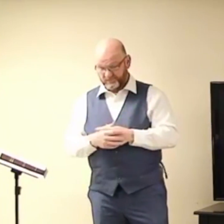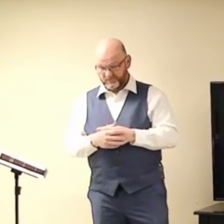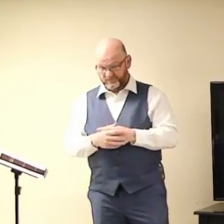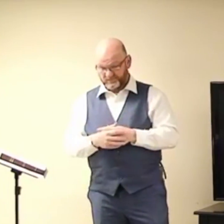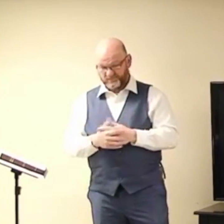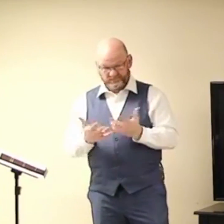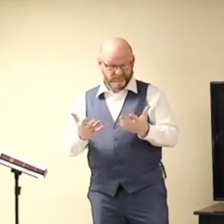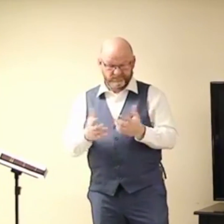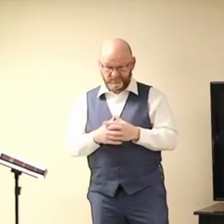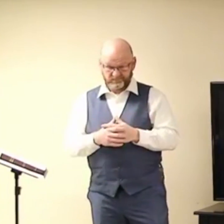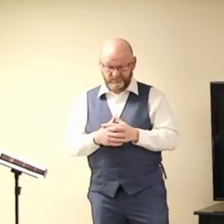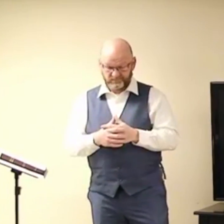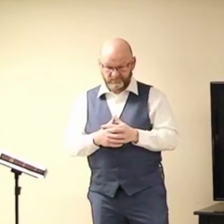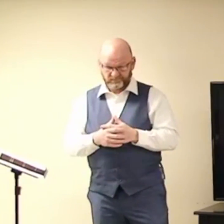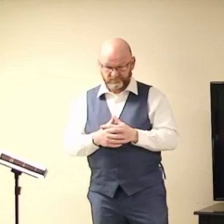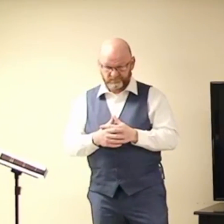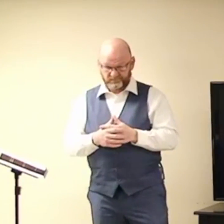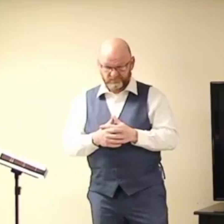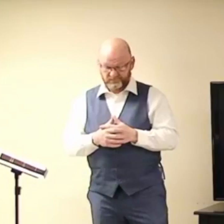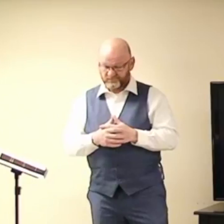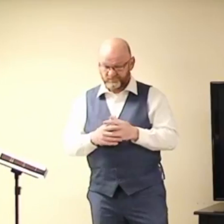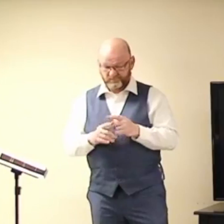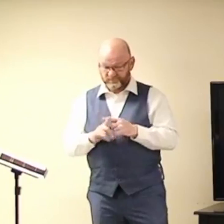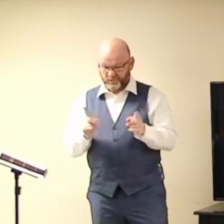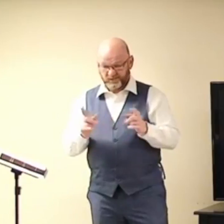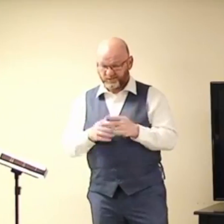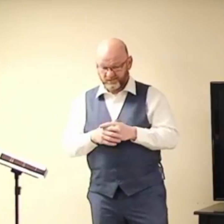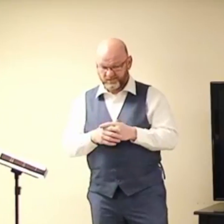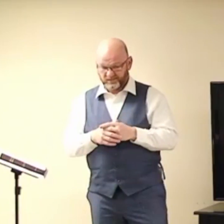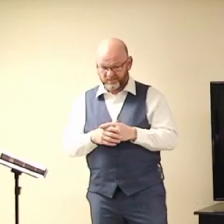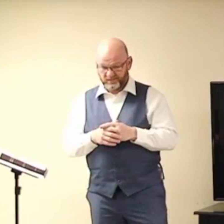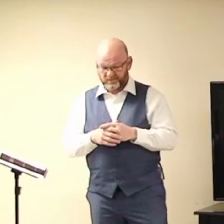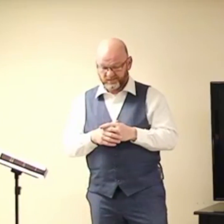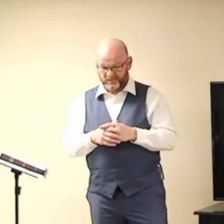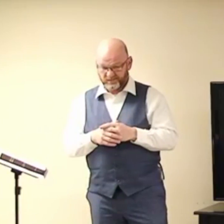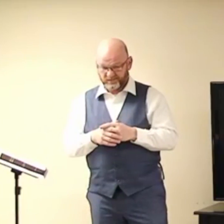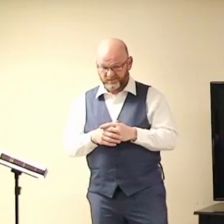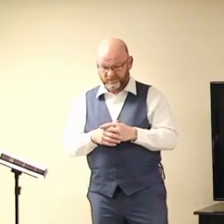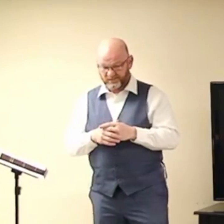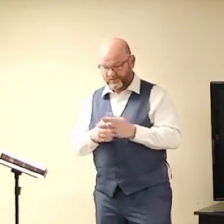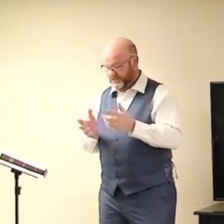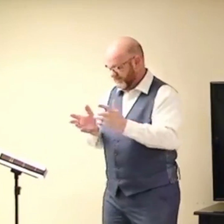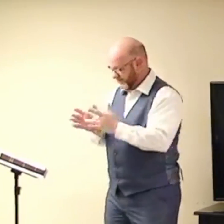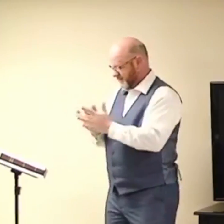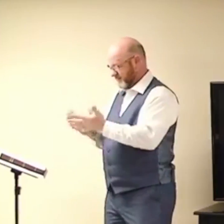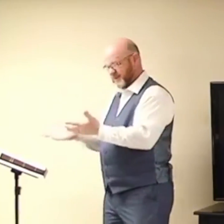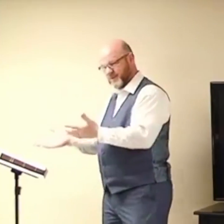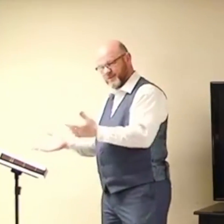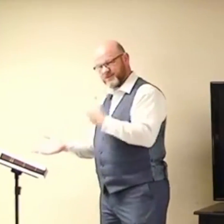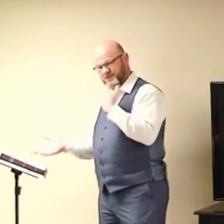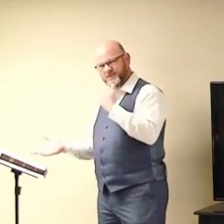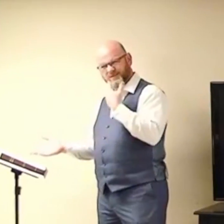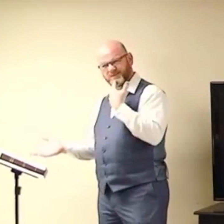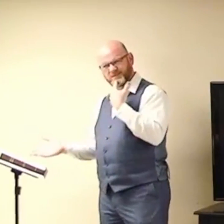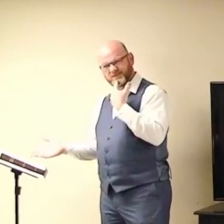Darwin's explanation of creation and scientific explanation, but they don't really jive with one